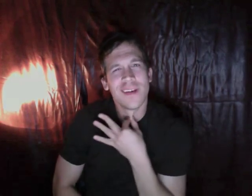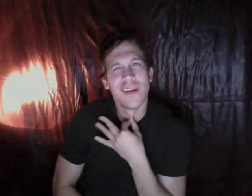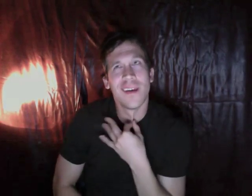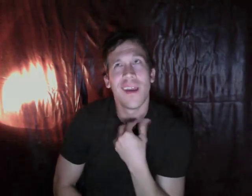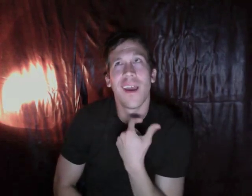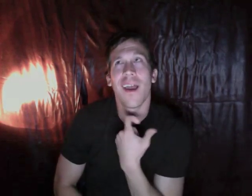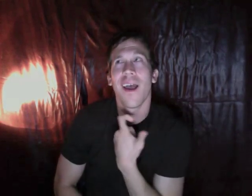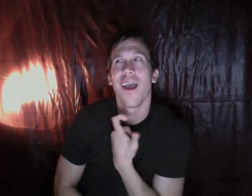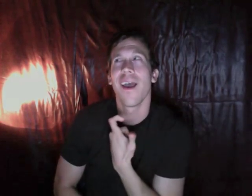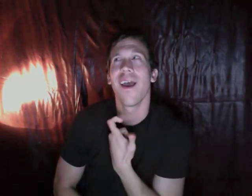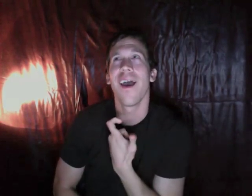and stare.